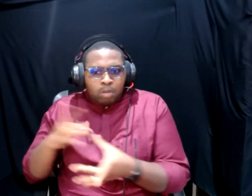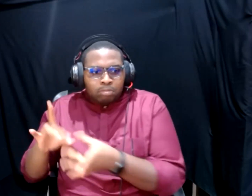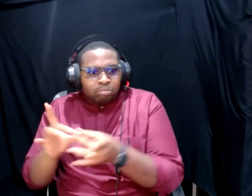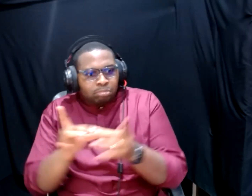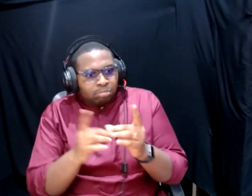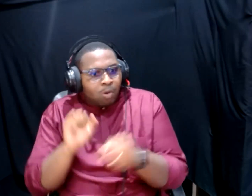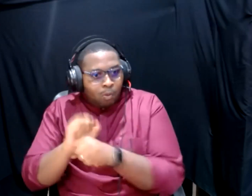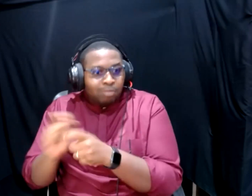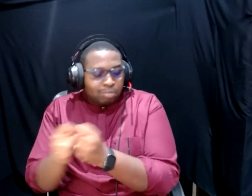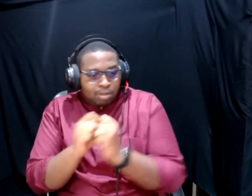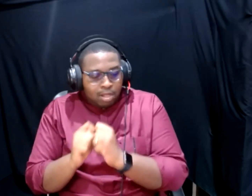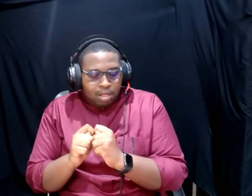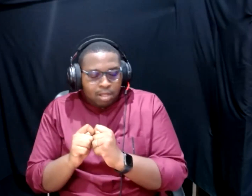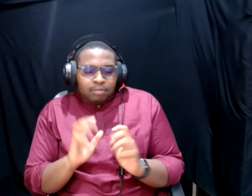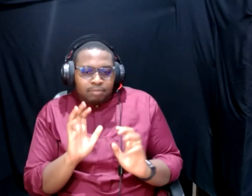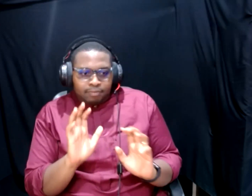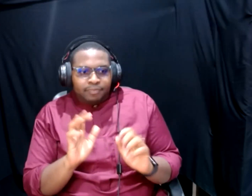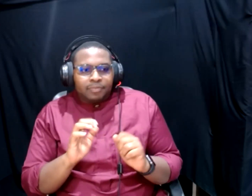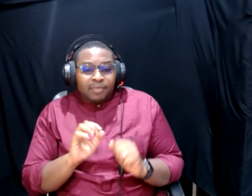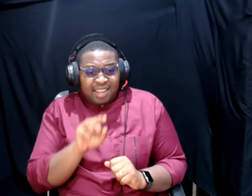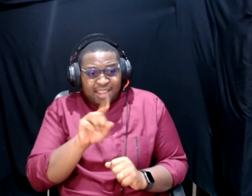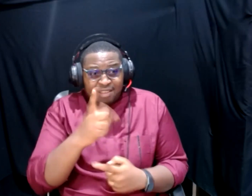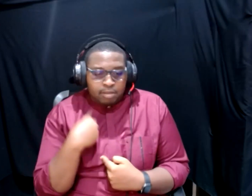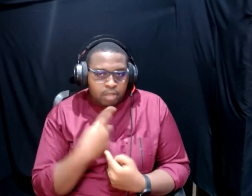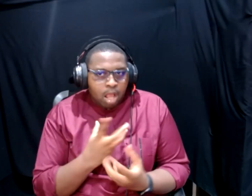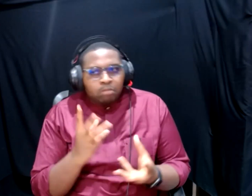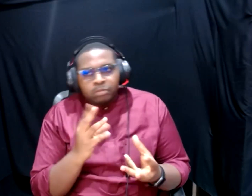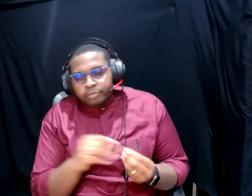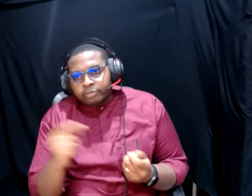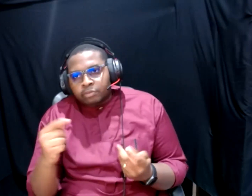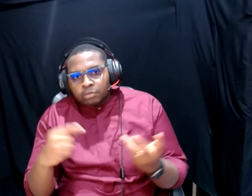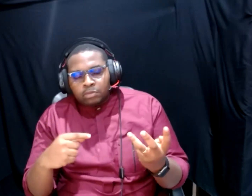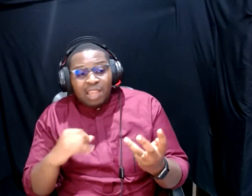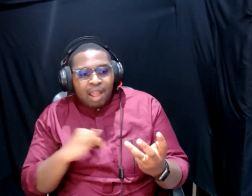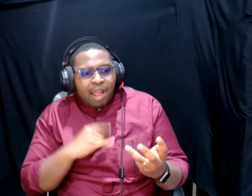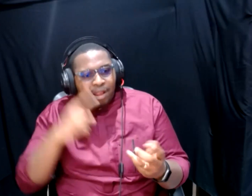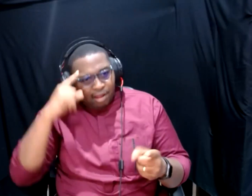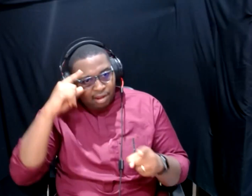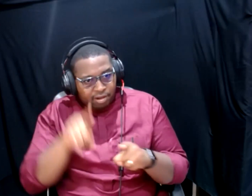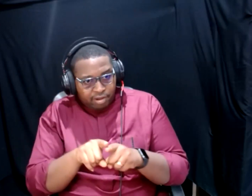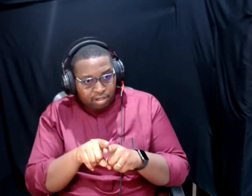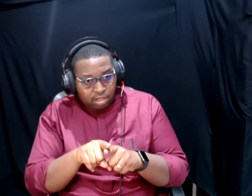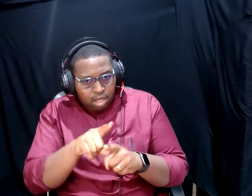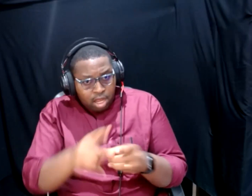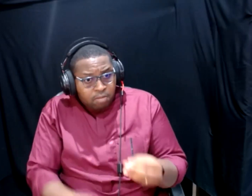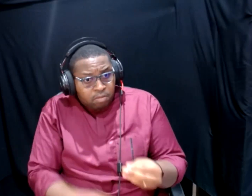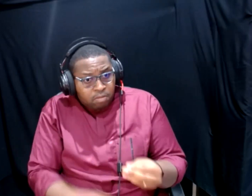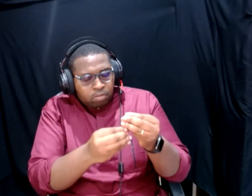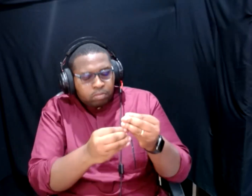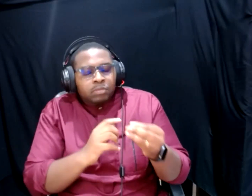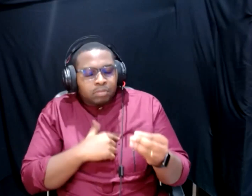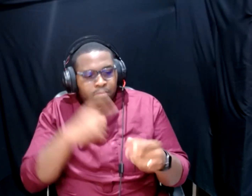would just simply say I agreed with every word and clause that Jim just uttered, and